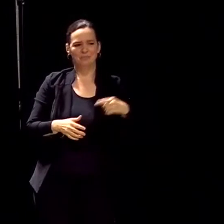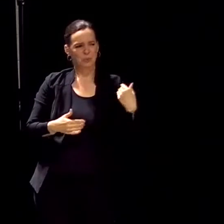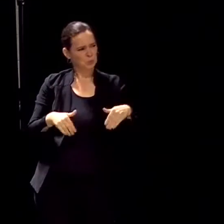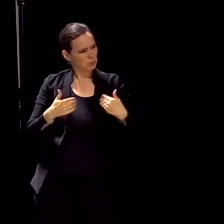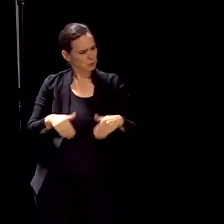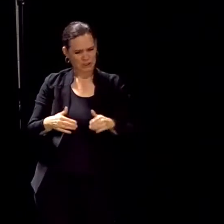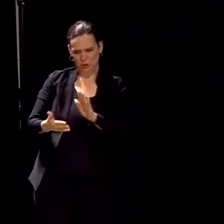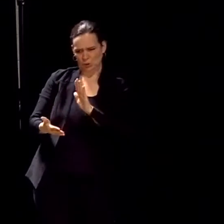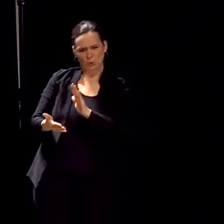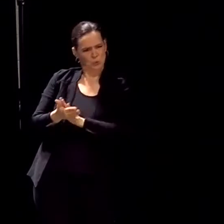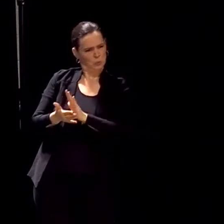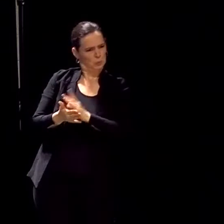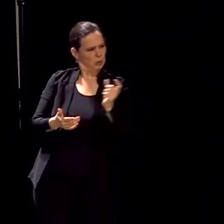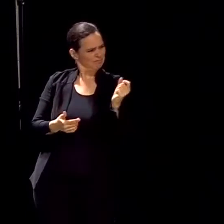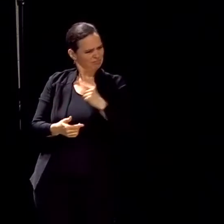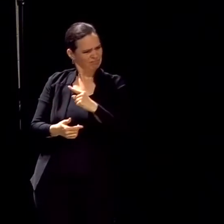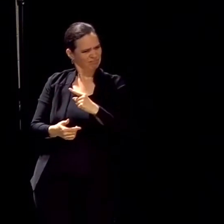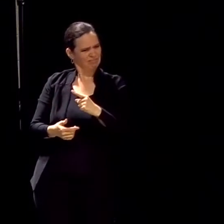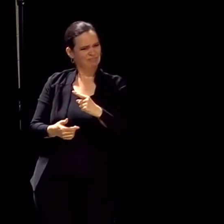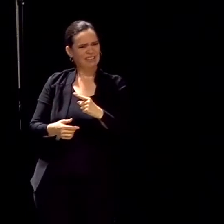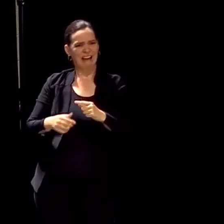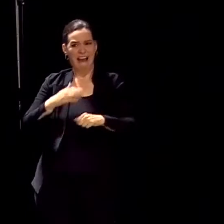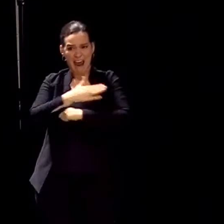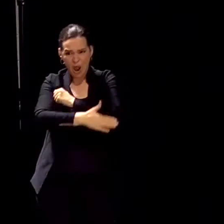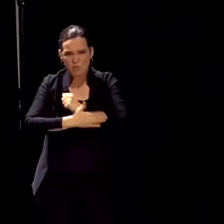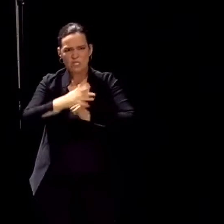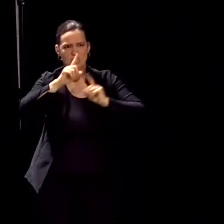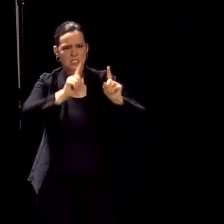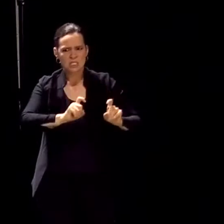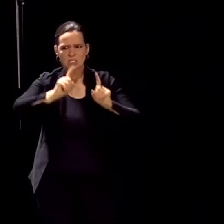for testing. It is a huge undertaking.